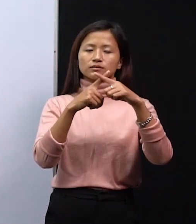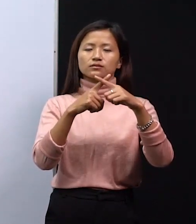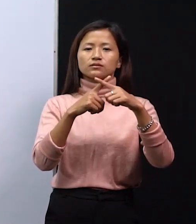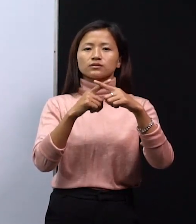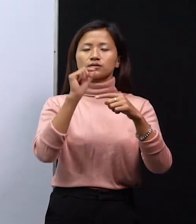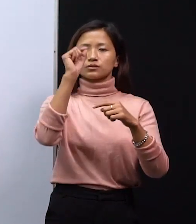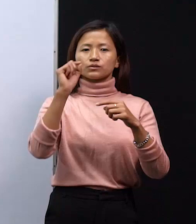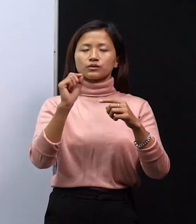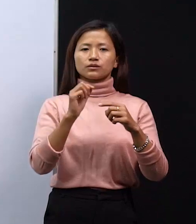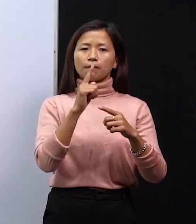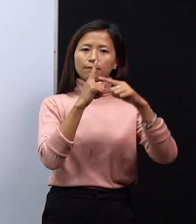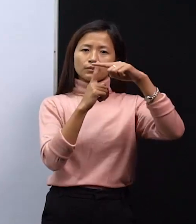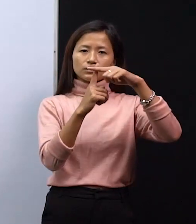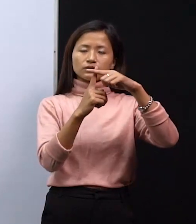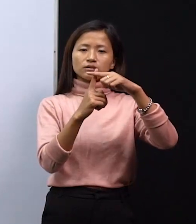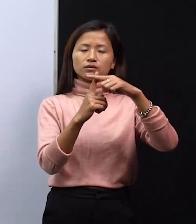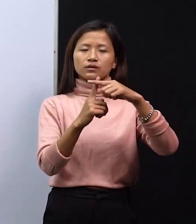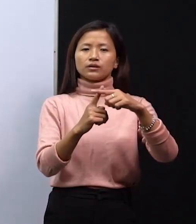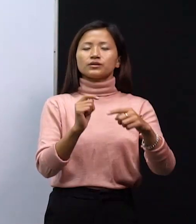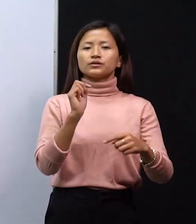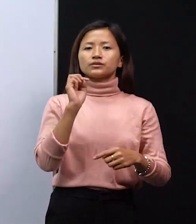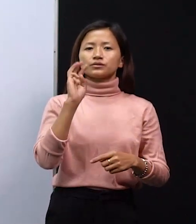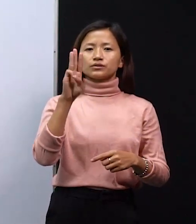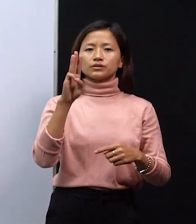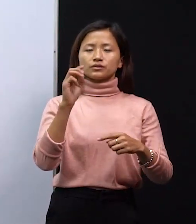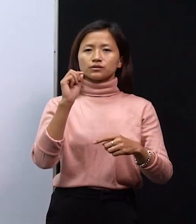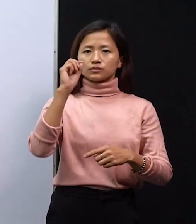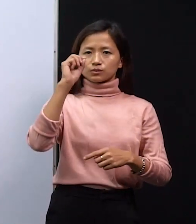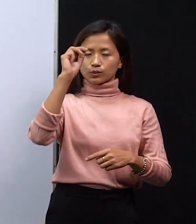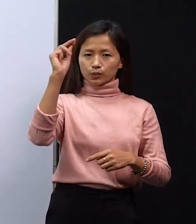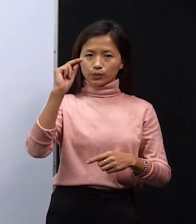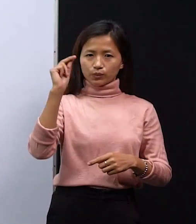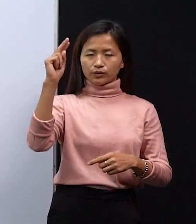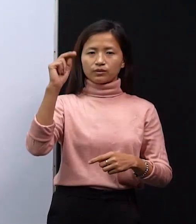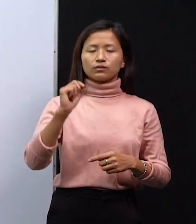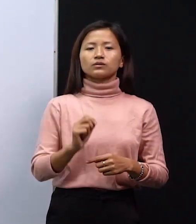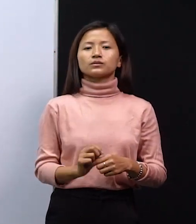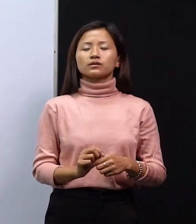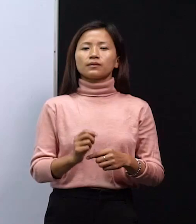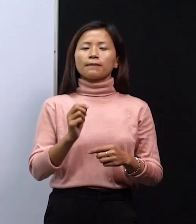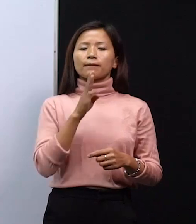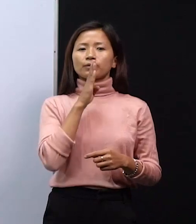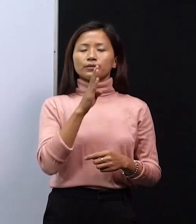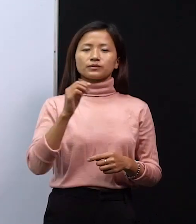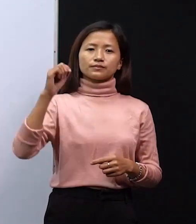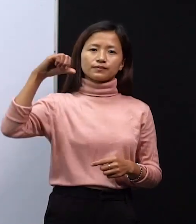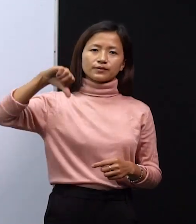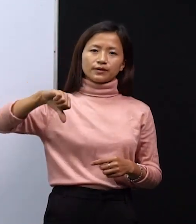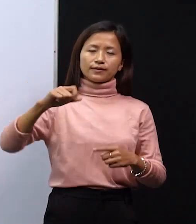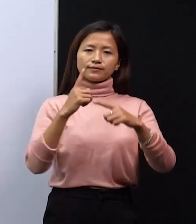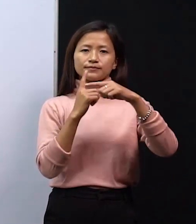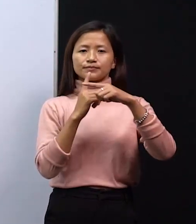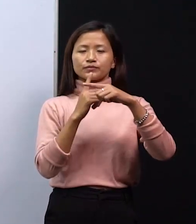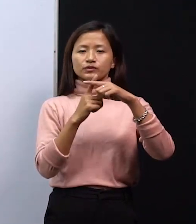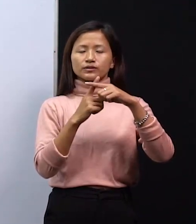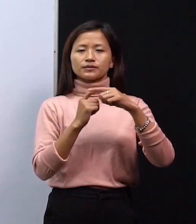is, plus 3 square will become 9, plus these